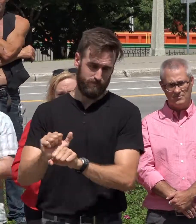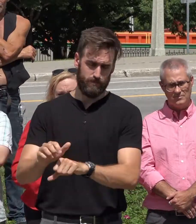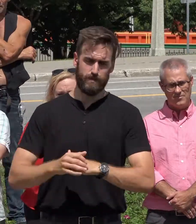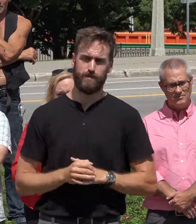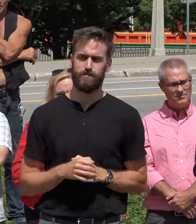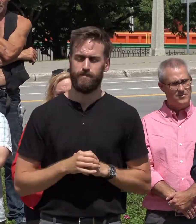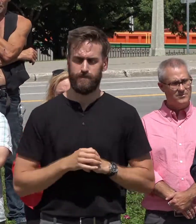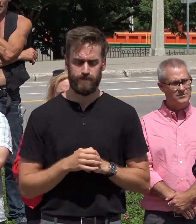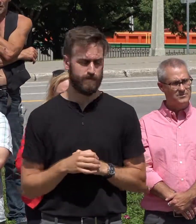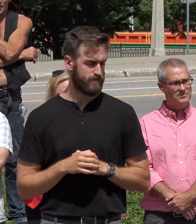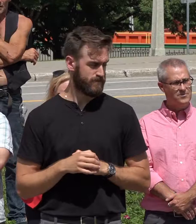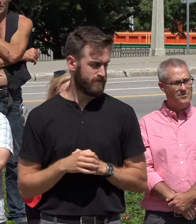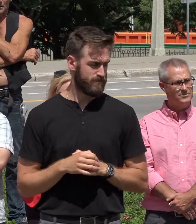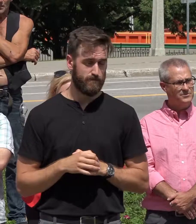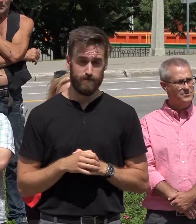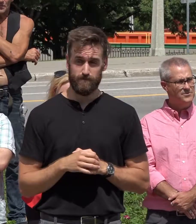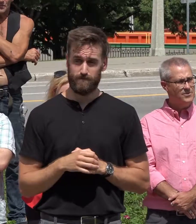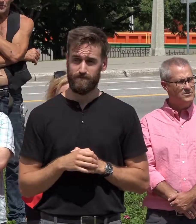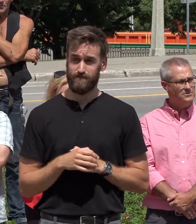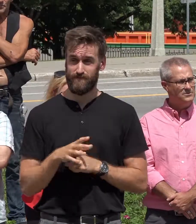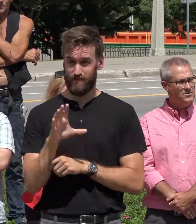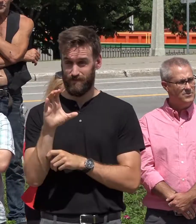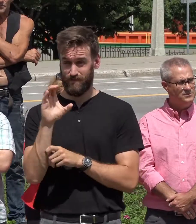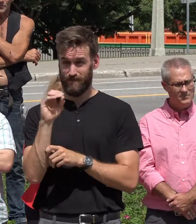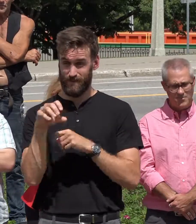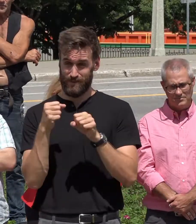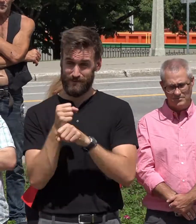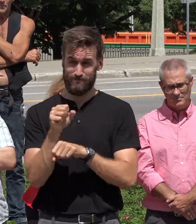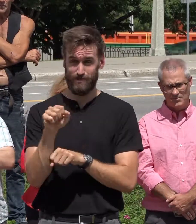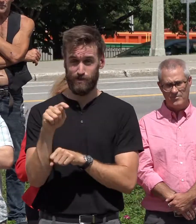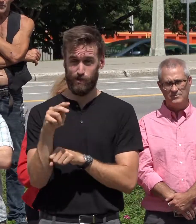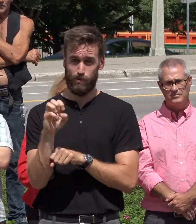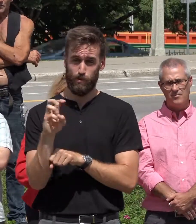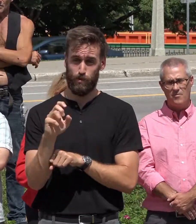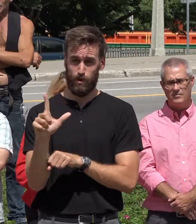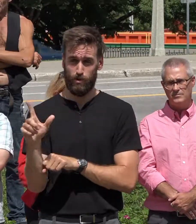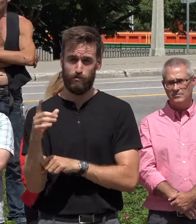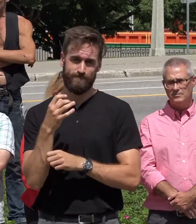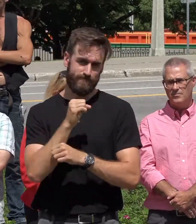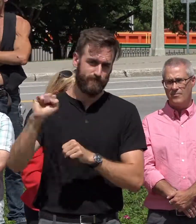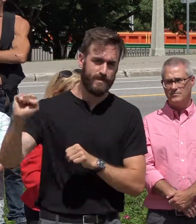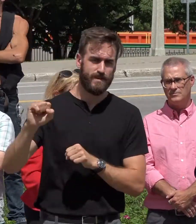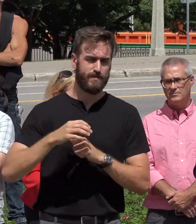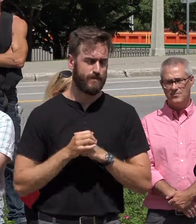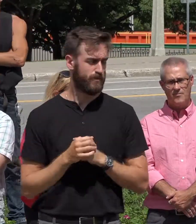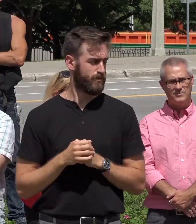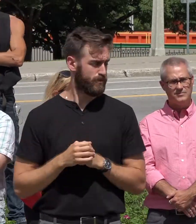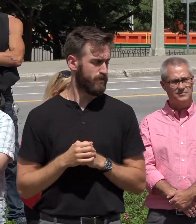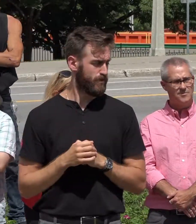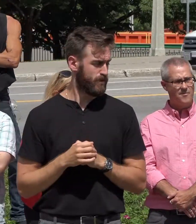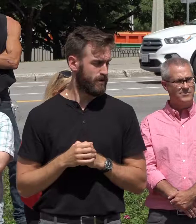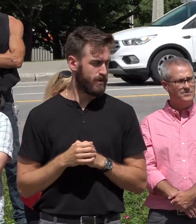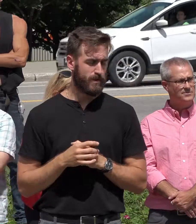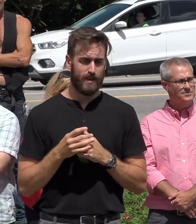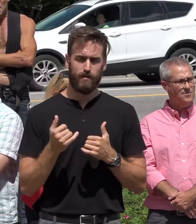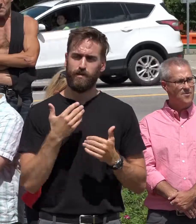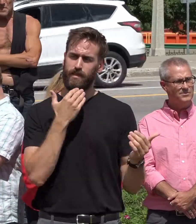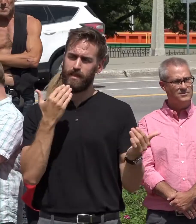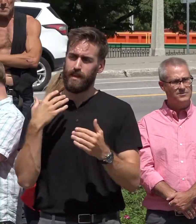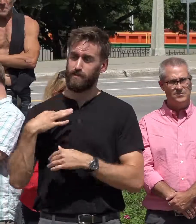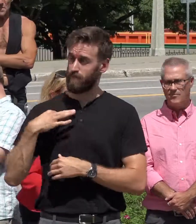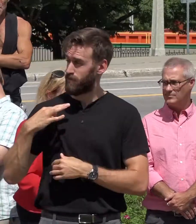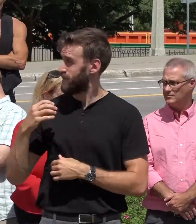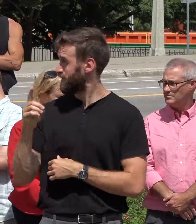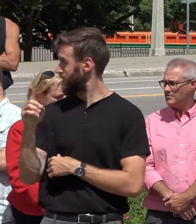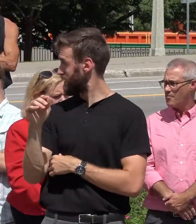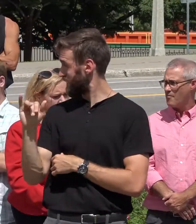builders, 50 years, of course, since the Stonewall riots. I'd like to take this opportunity to thank the volunteers and Davey